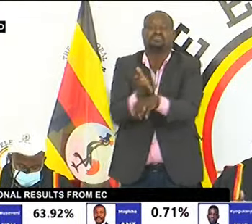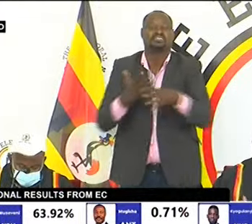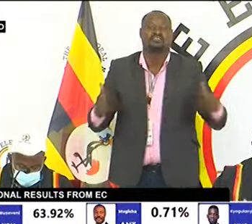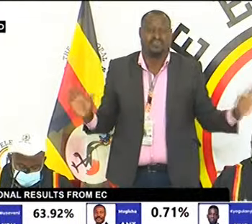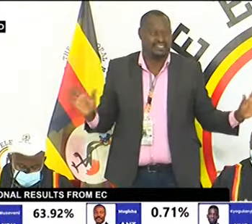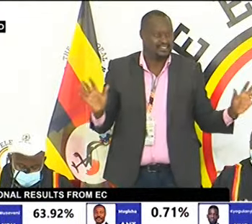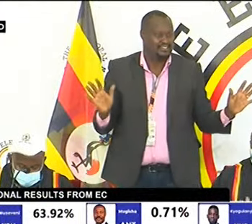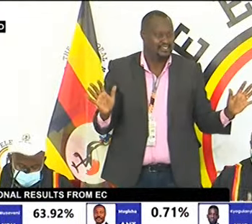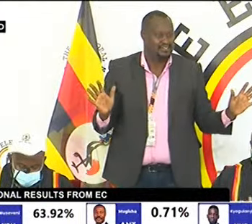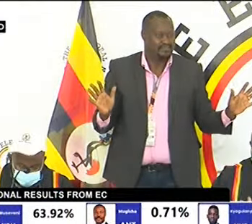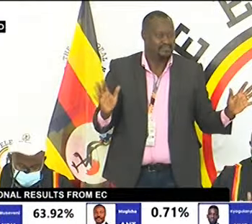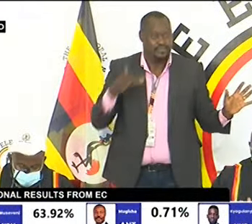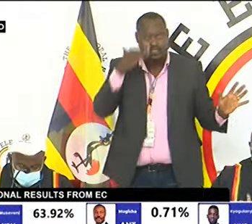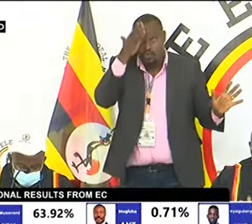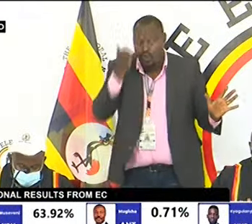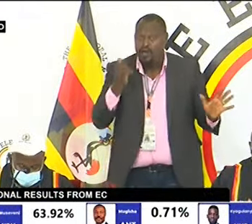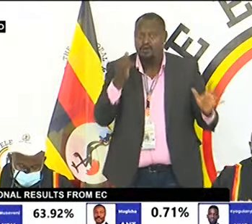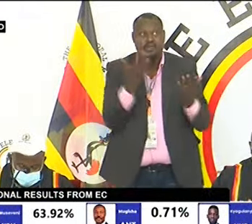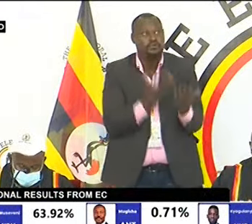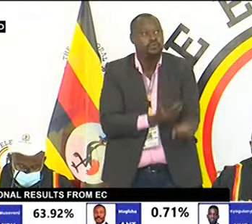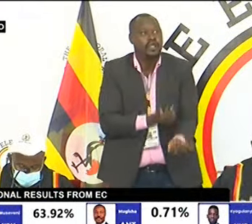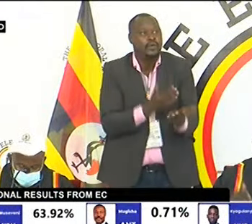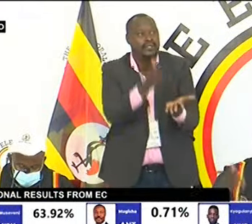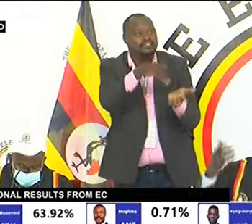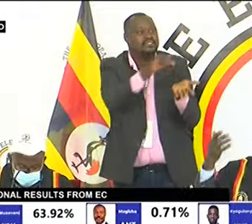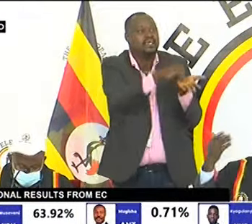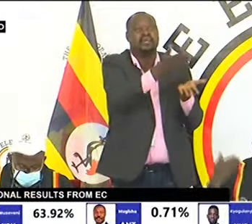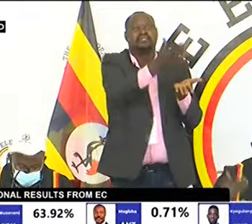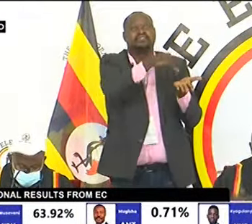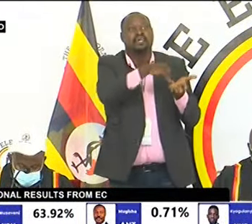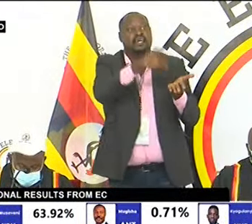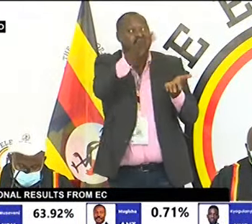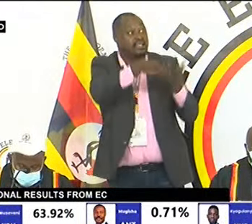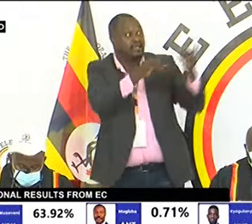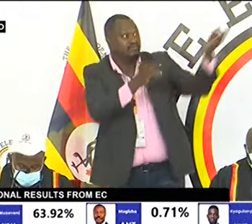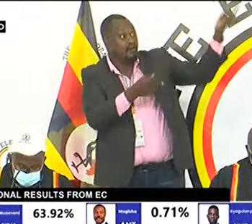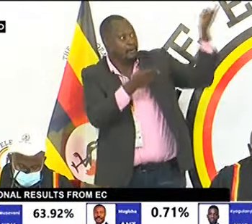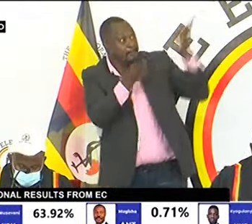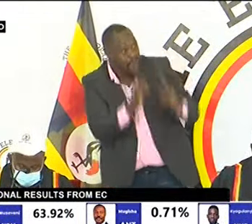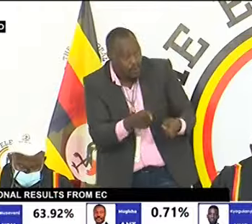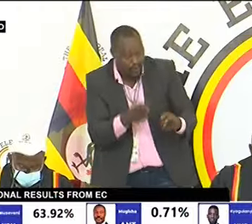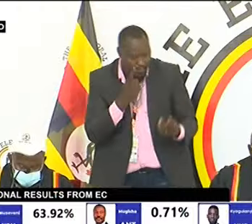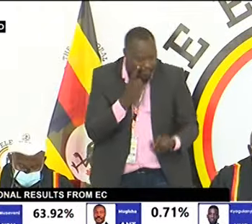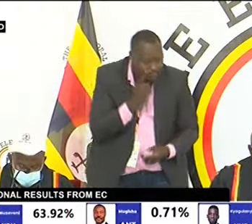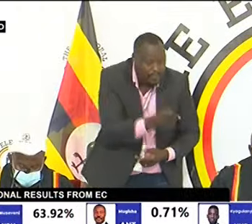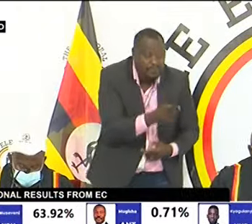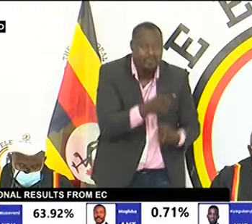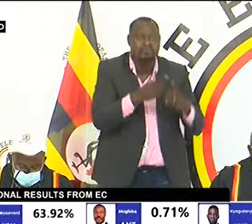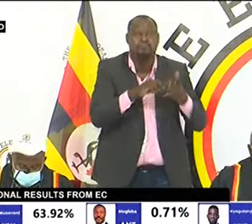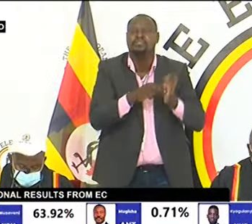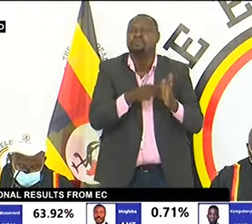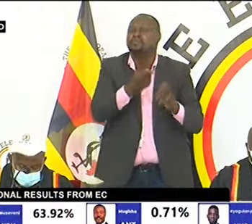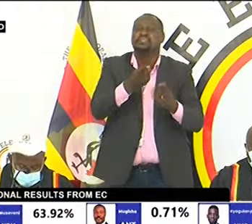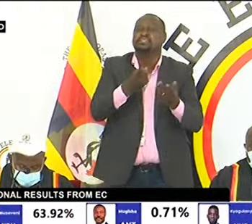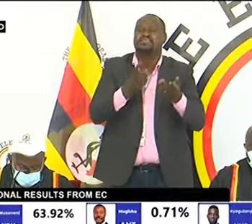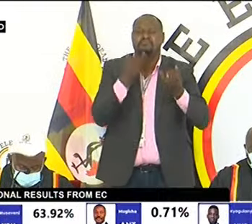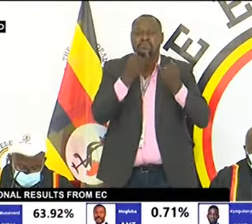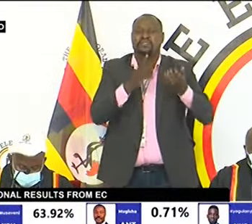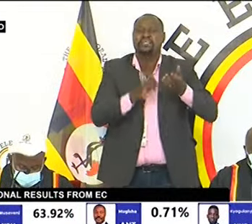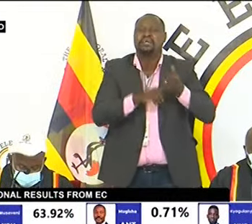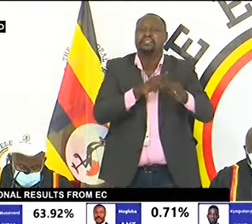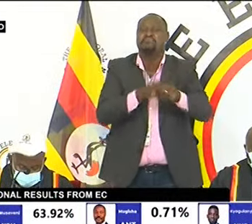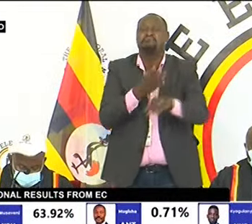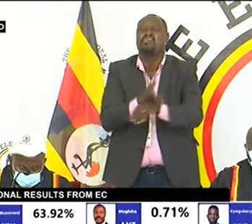the outcome from each polling station as and when our returning officers from the respective